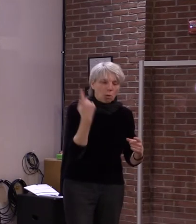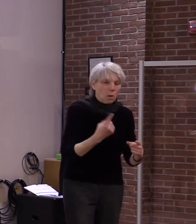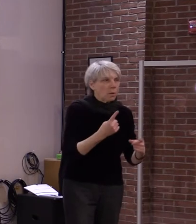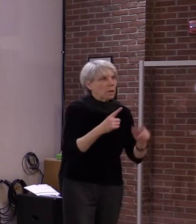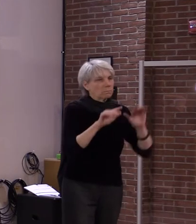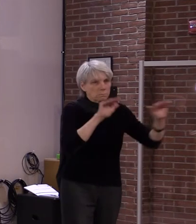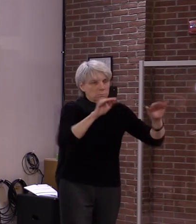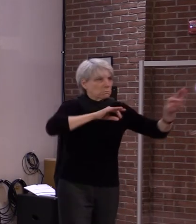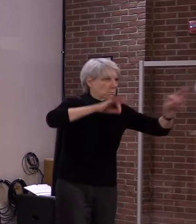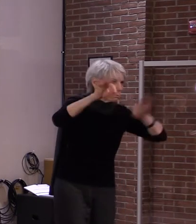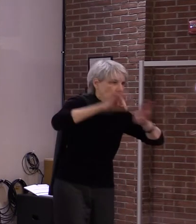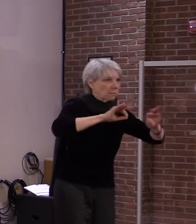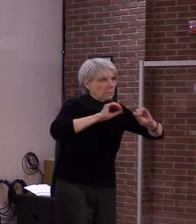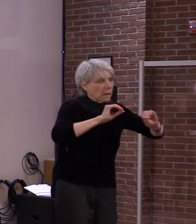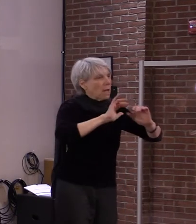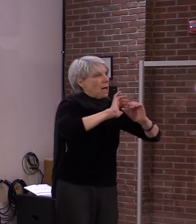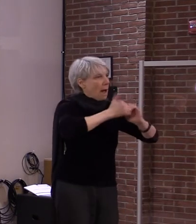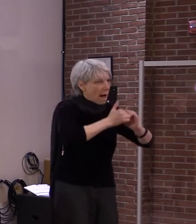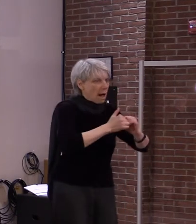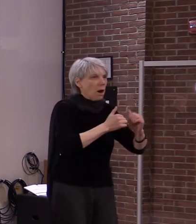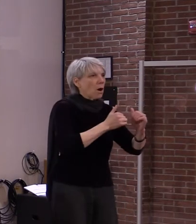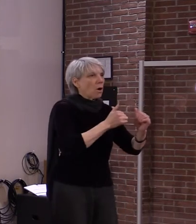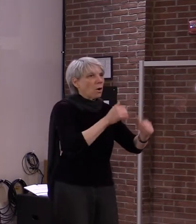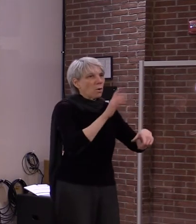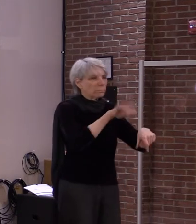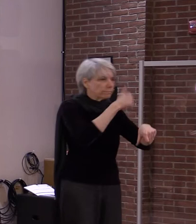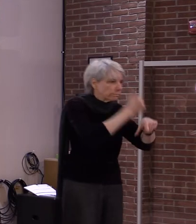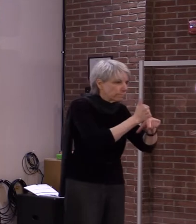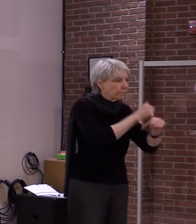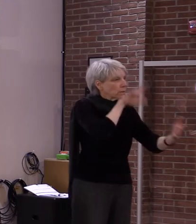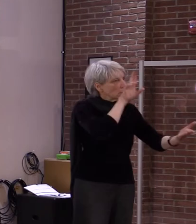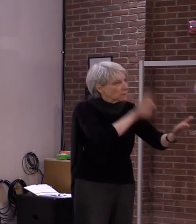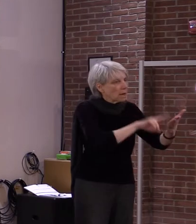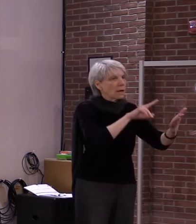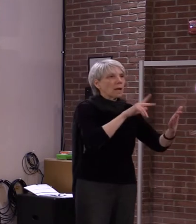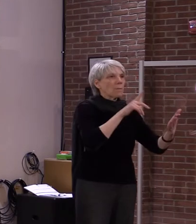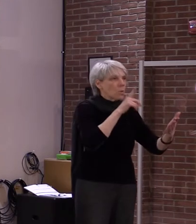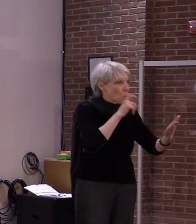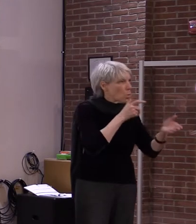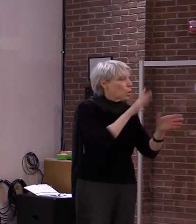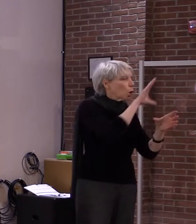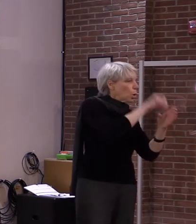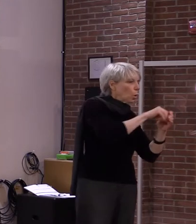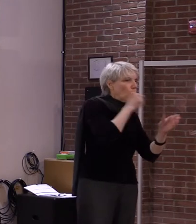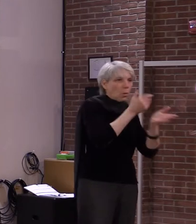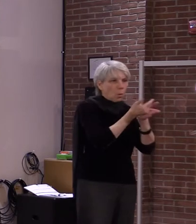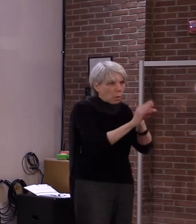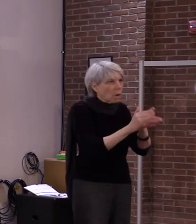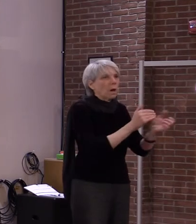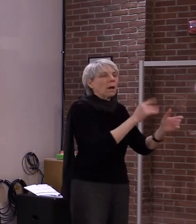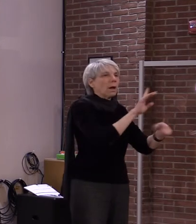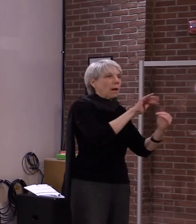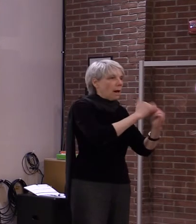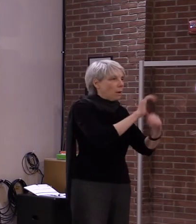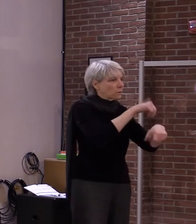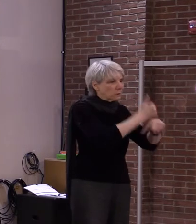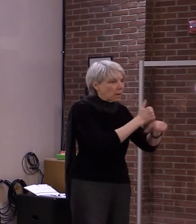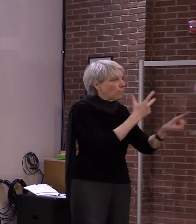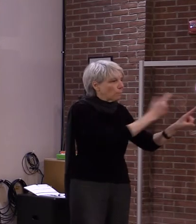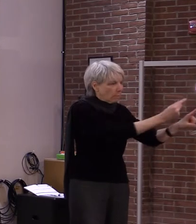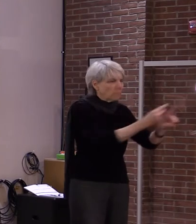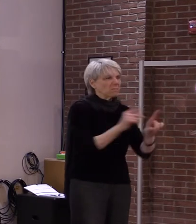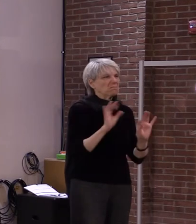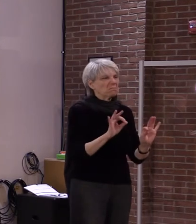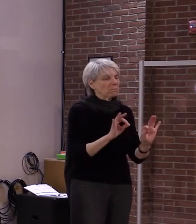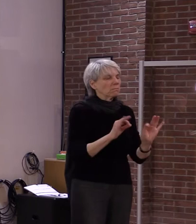administer the vaccine to eligible individuals and we expect the 1a group will continue to be vaccinated although